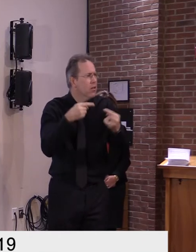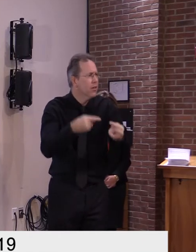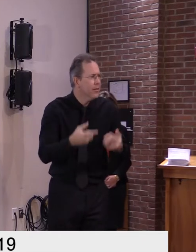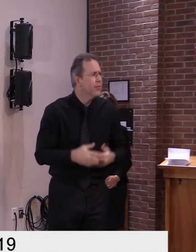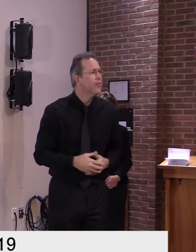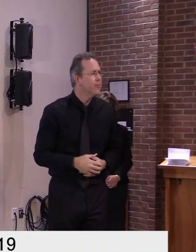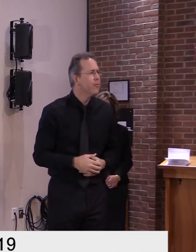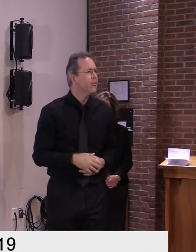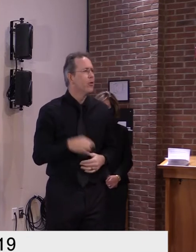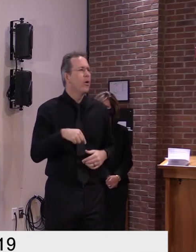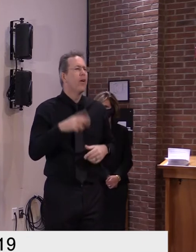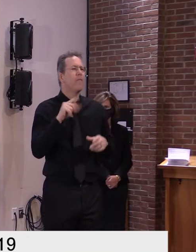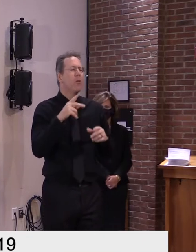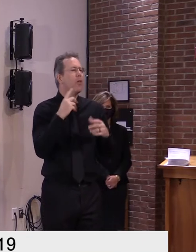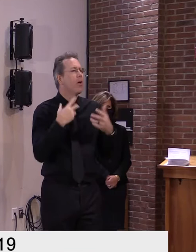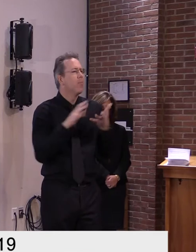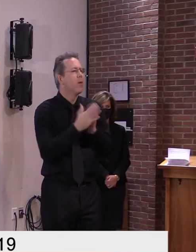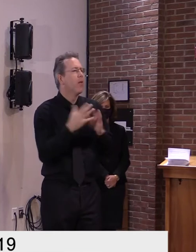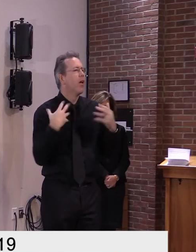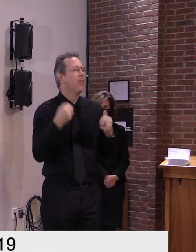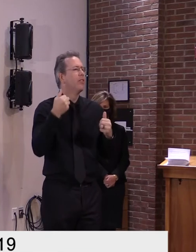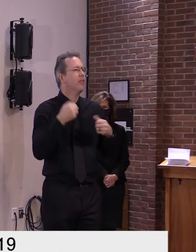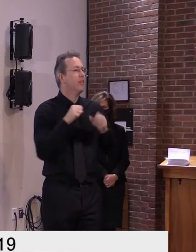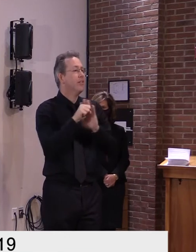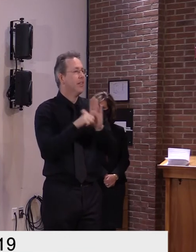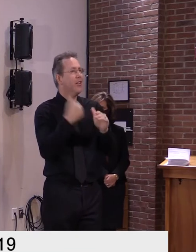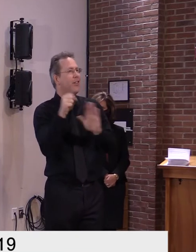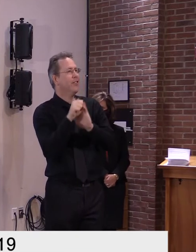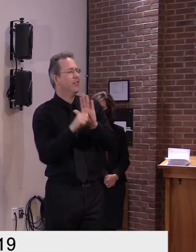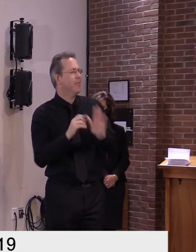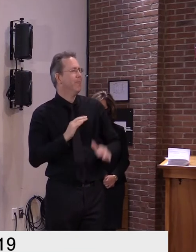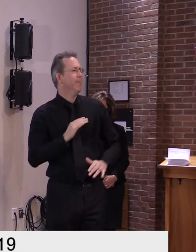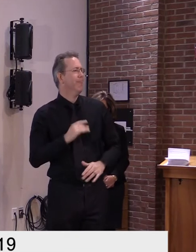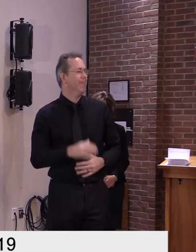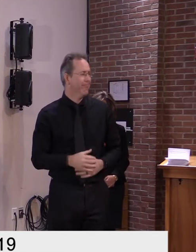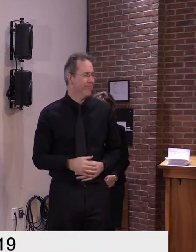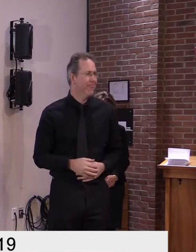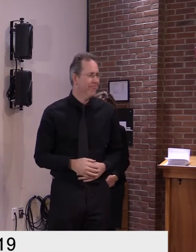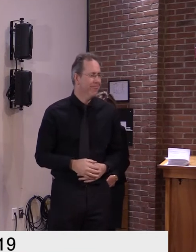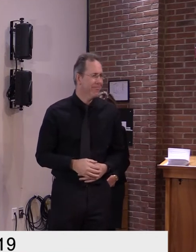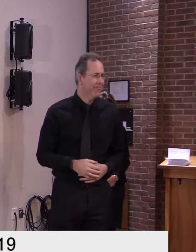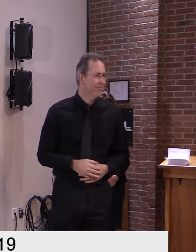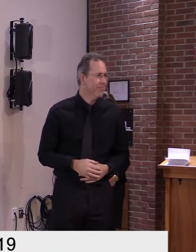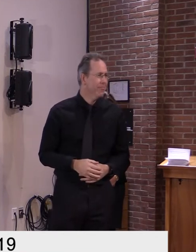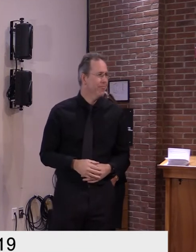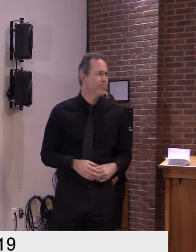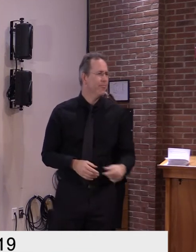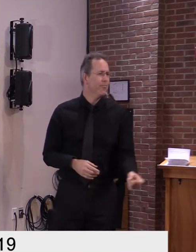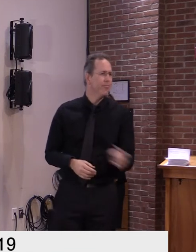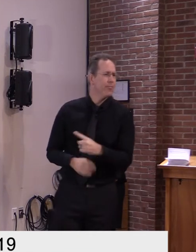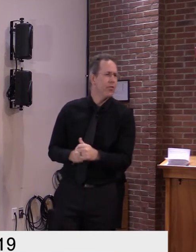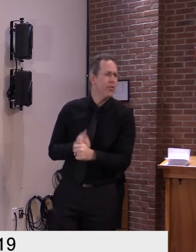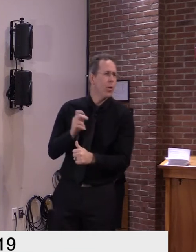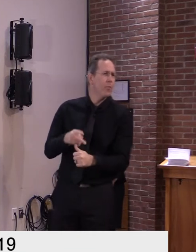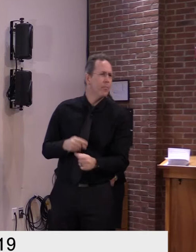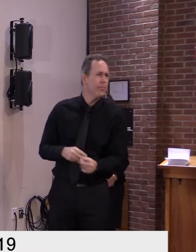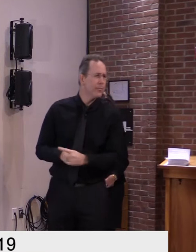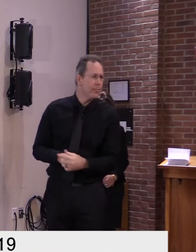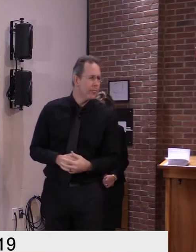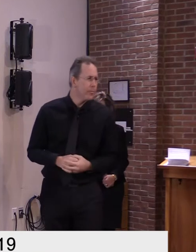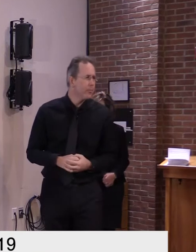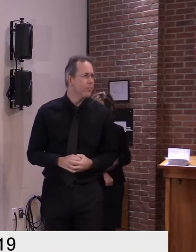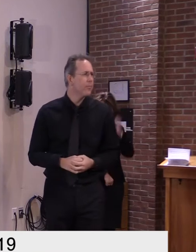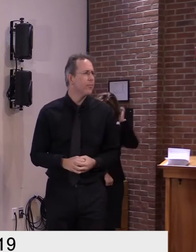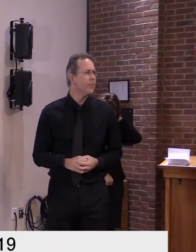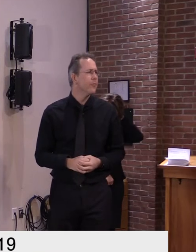in the country. Yes, sir. I just don't want to clarify. I got it from Dr. Levine. But so the guidance for